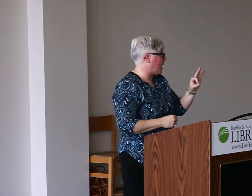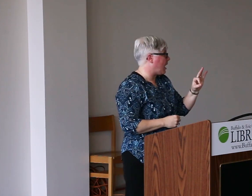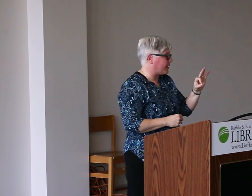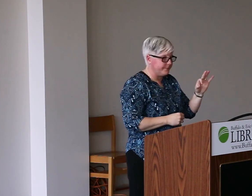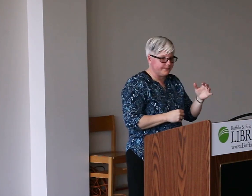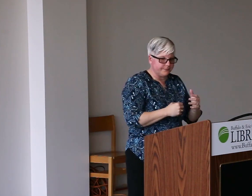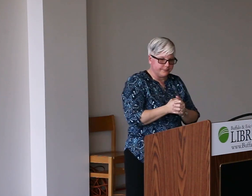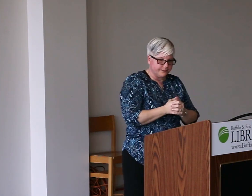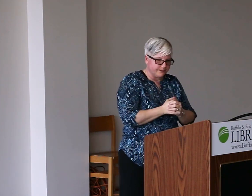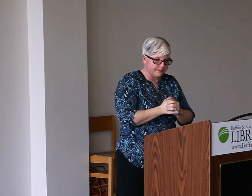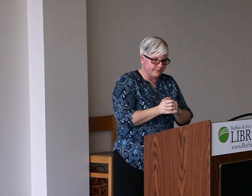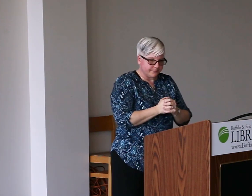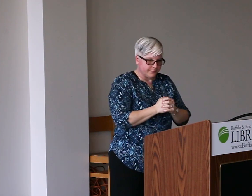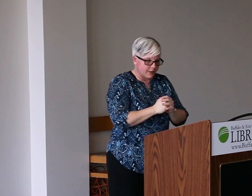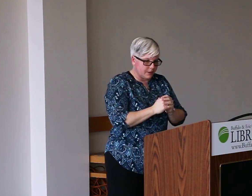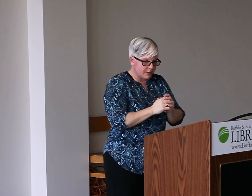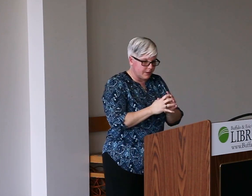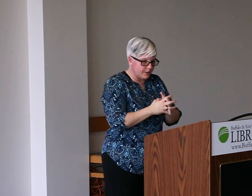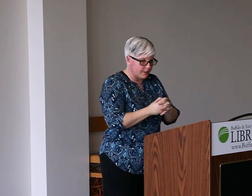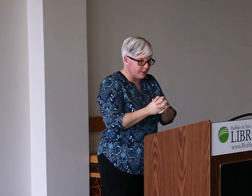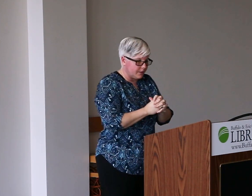time, 1969,